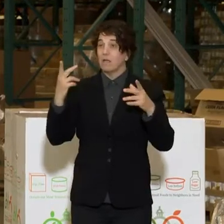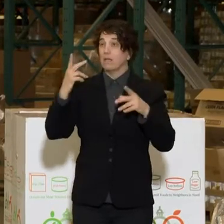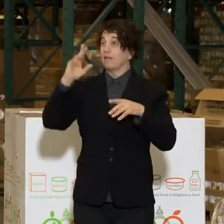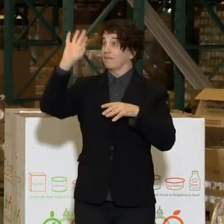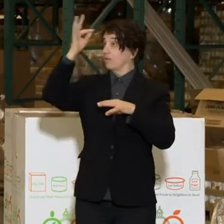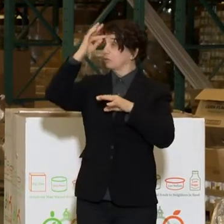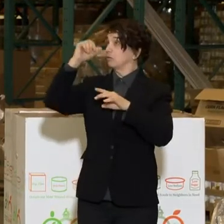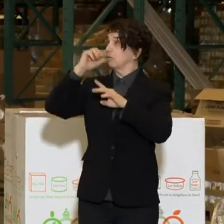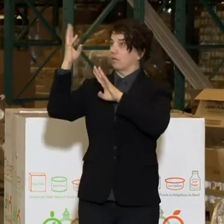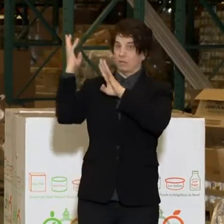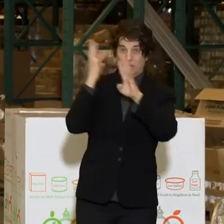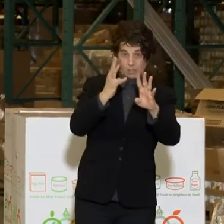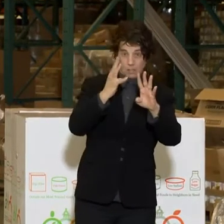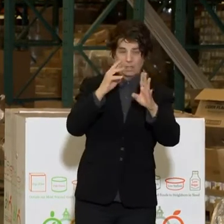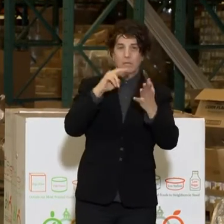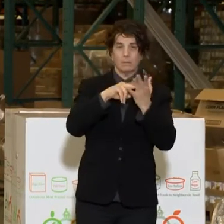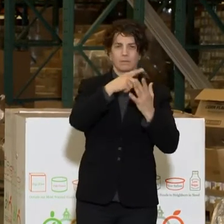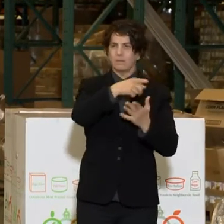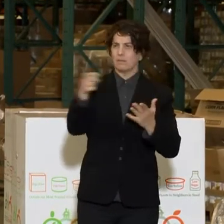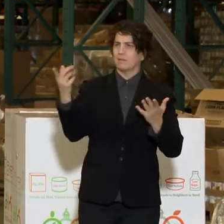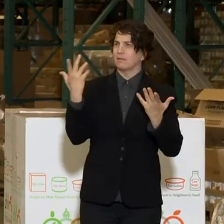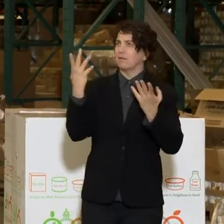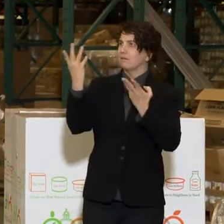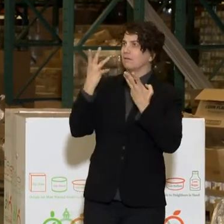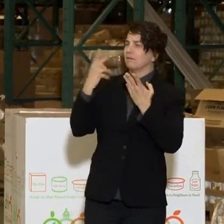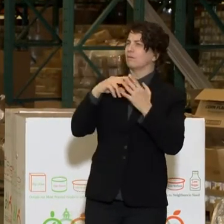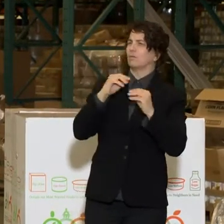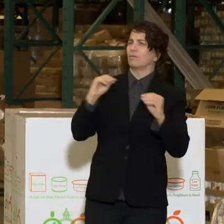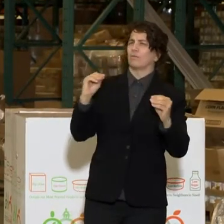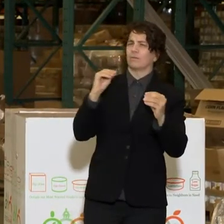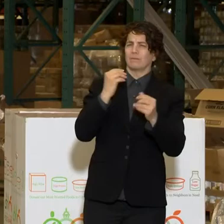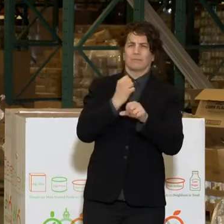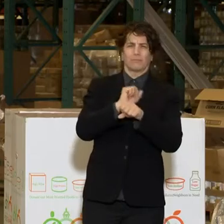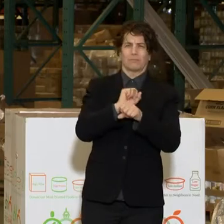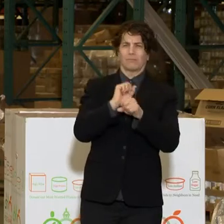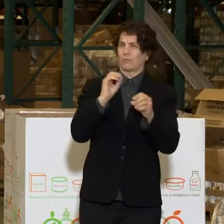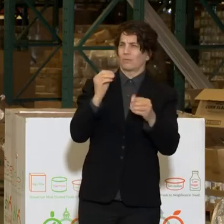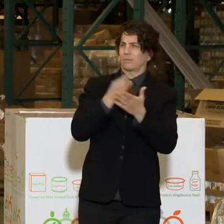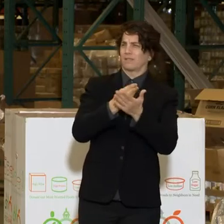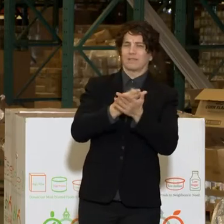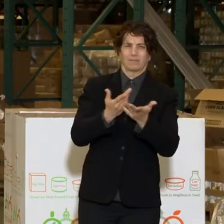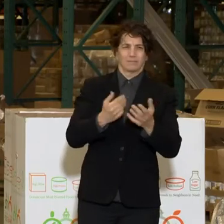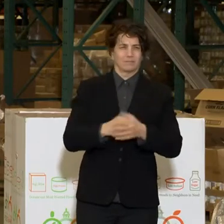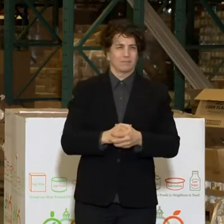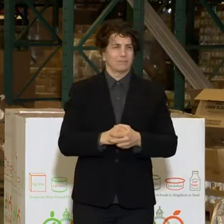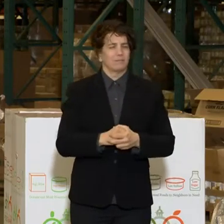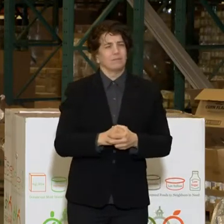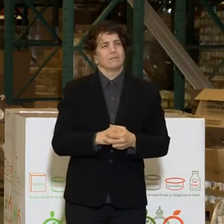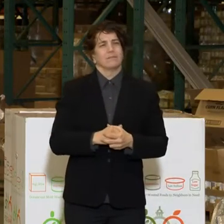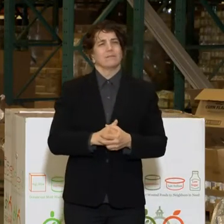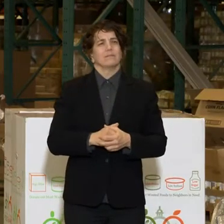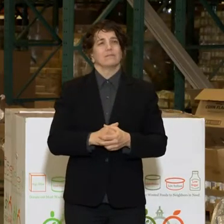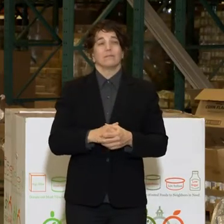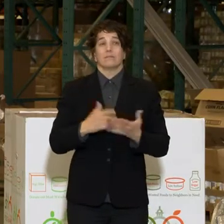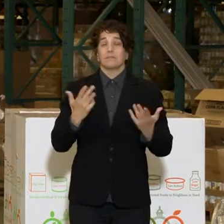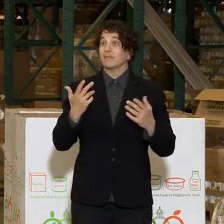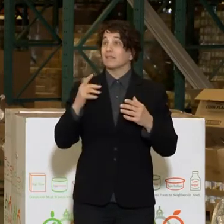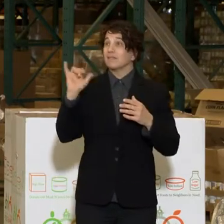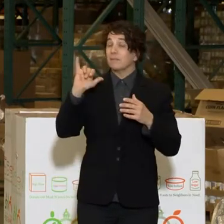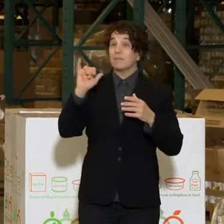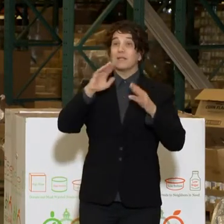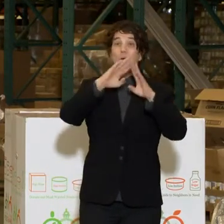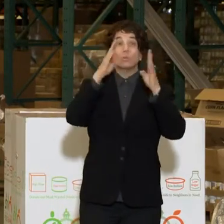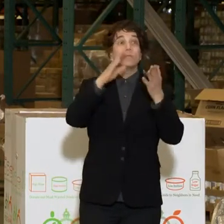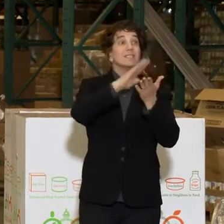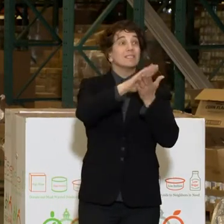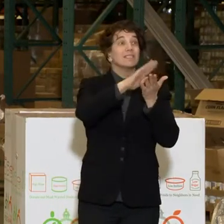to save. The housekeepers who people cannot afford to